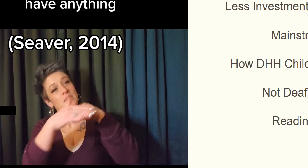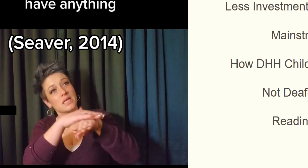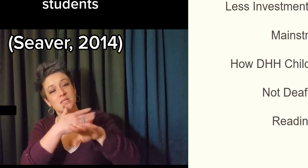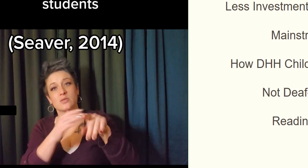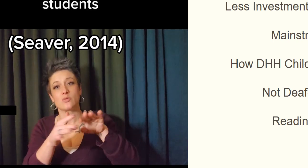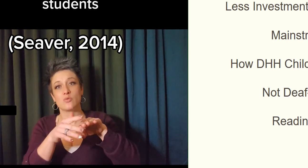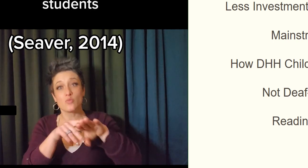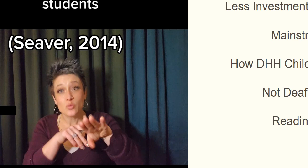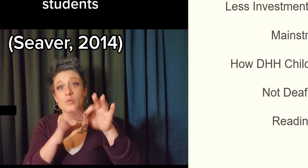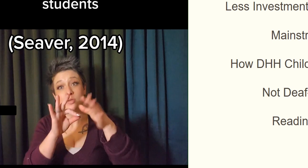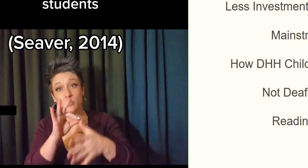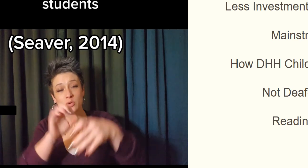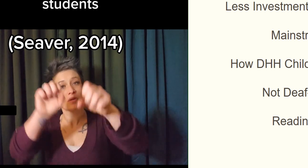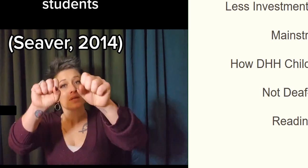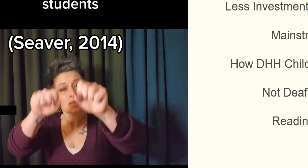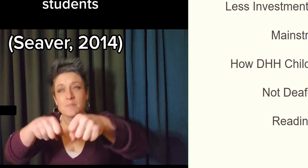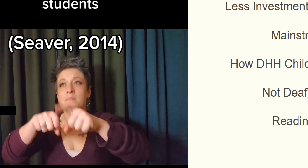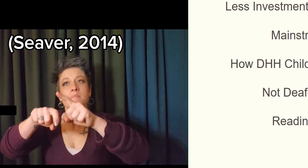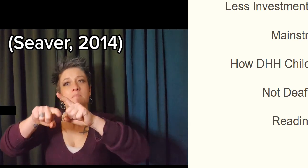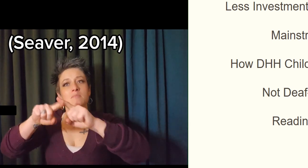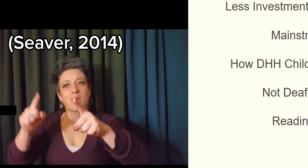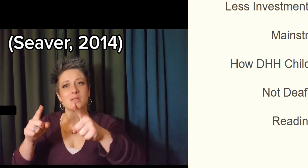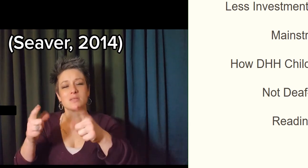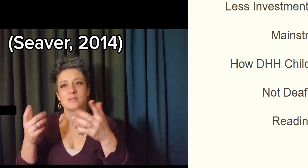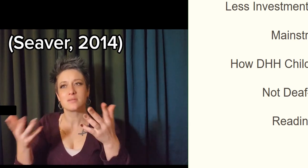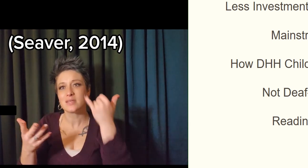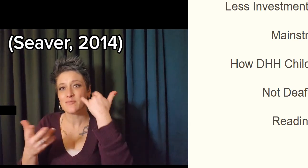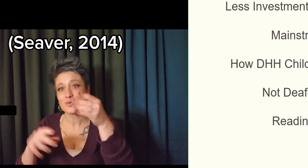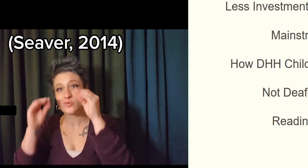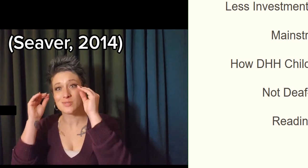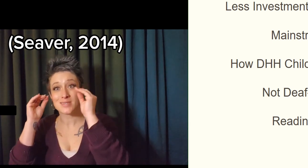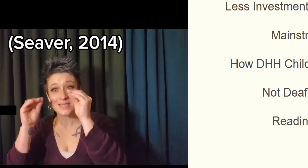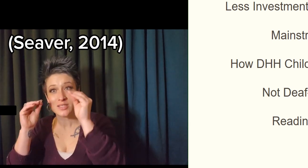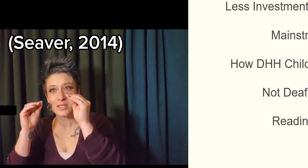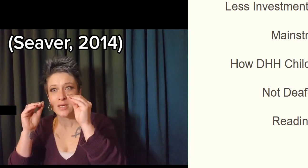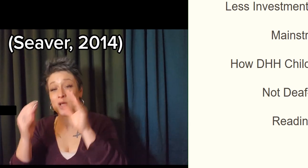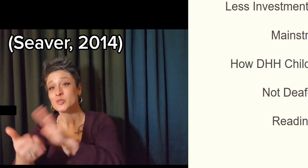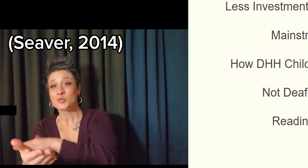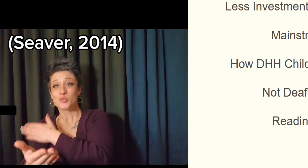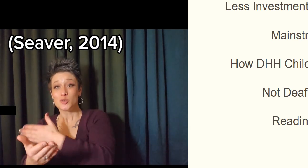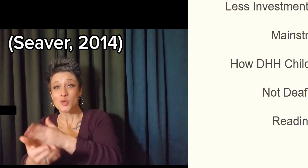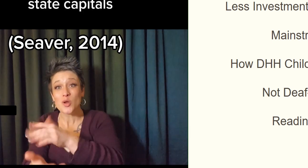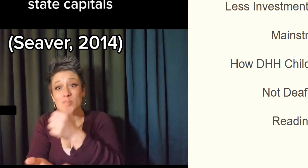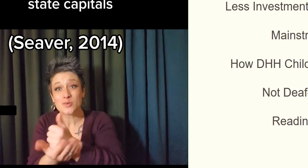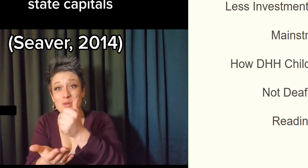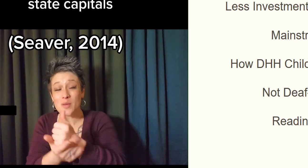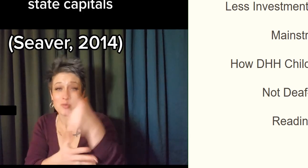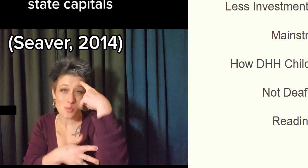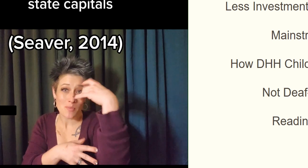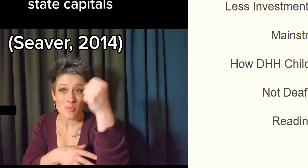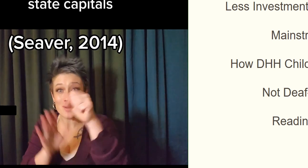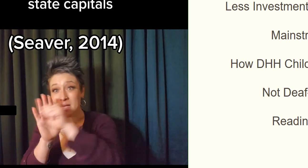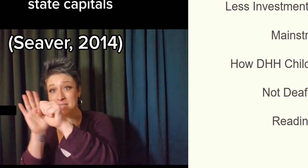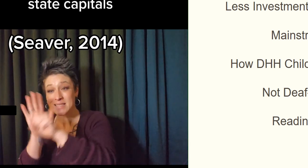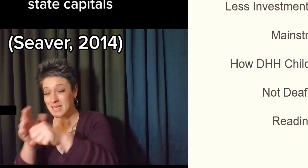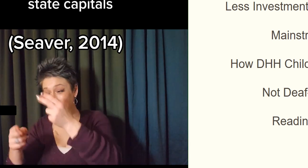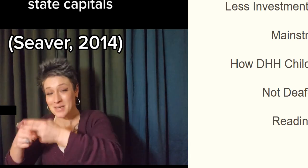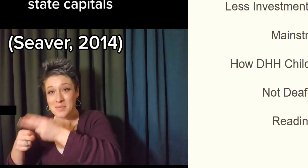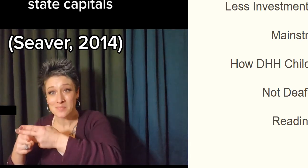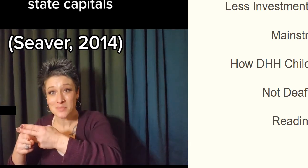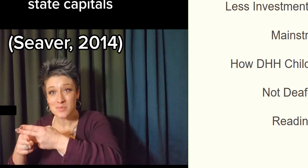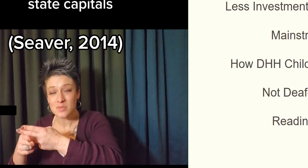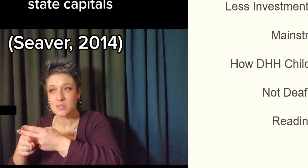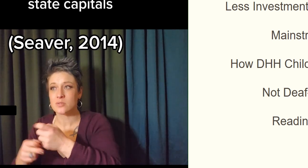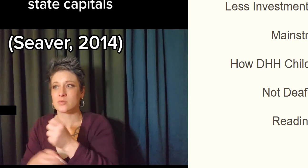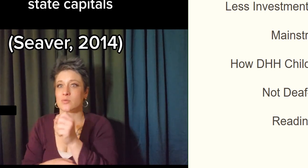that is specifically set up for deaf and hard of hearing students. Yes, some have access through interpreters, but if you're teaching a